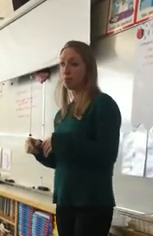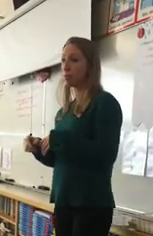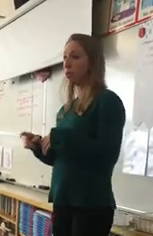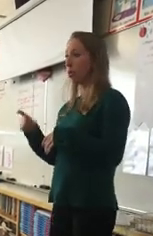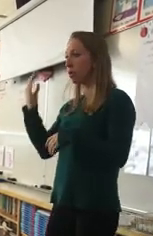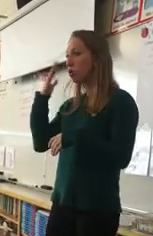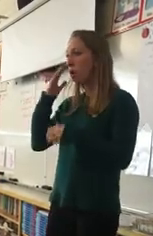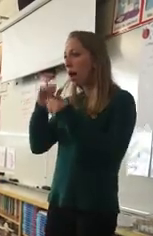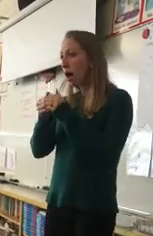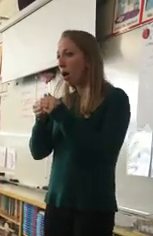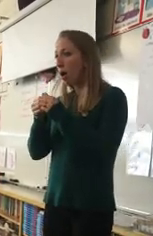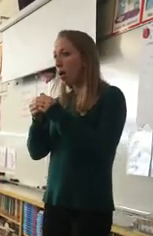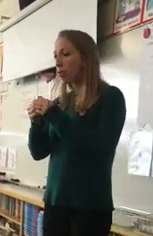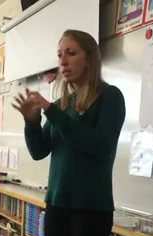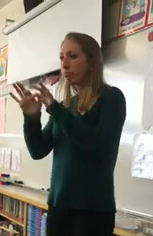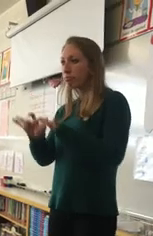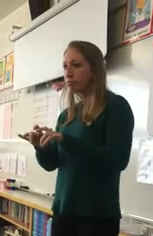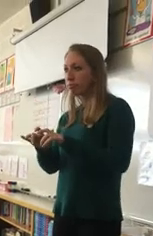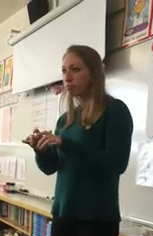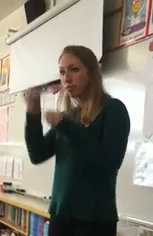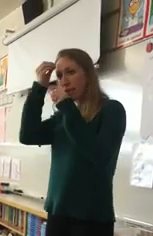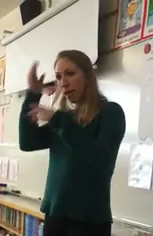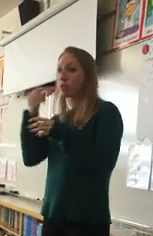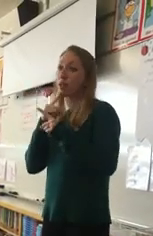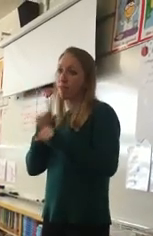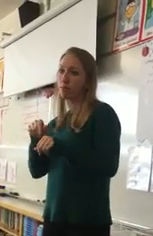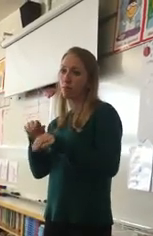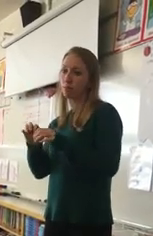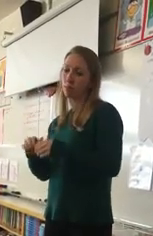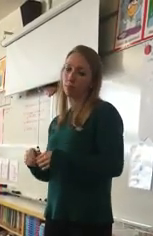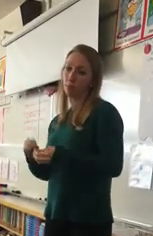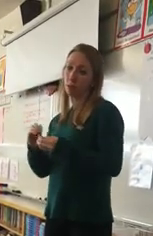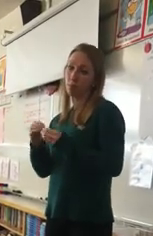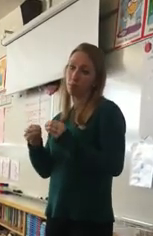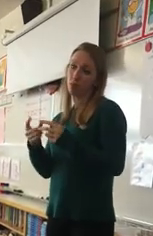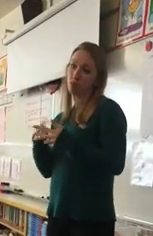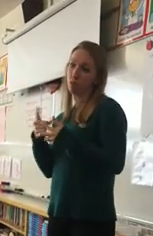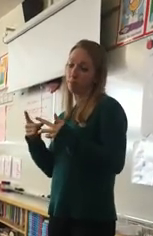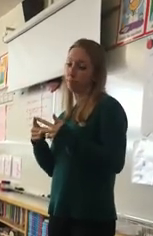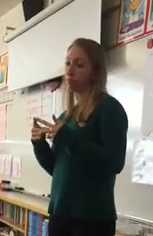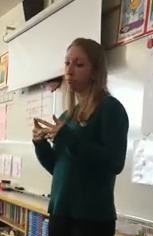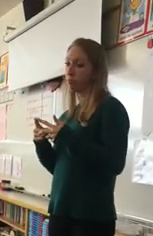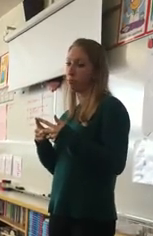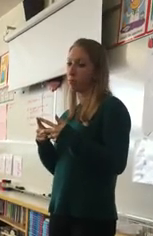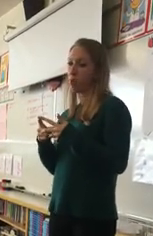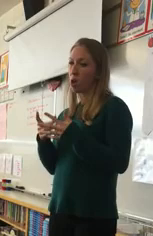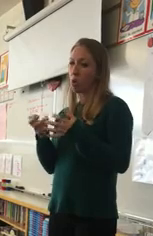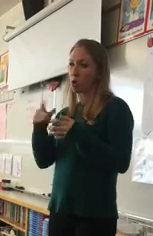are getting better at that. Number 2, I want you to be able to see, if you miss a problem, I want you to be able